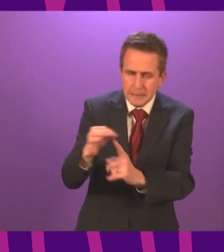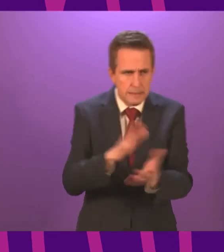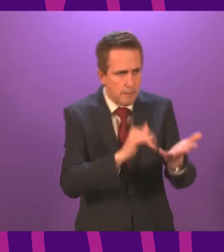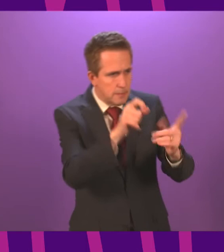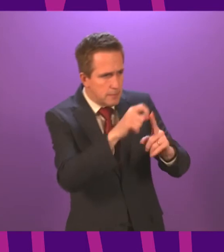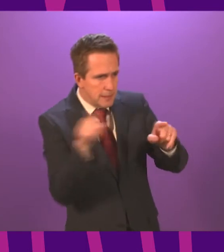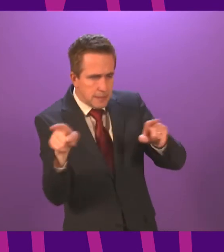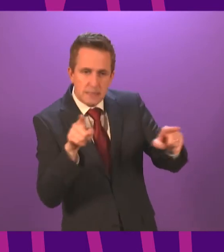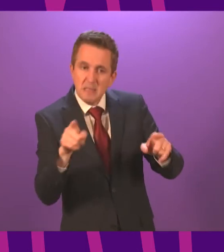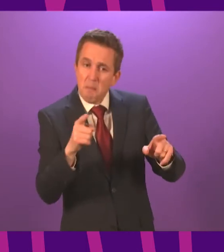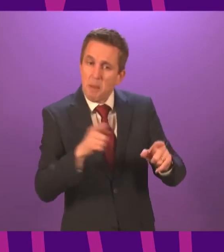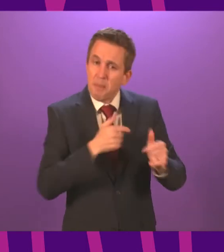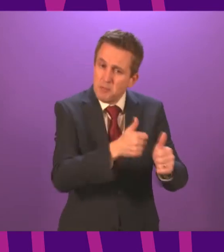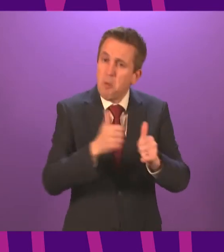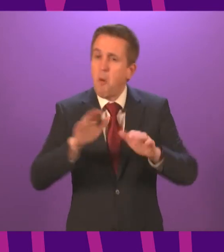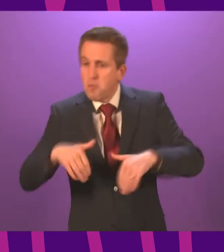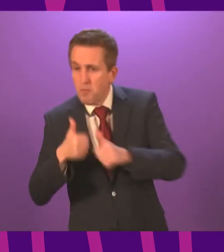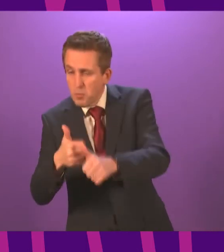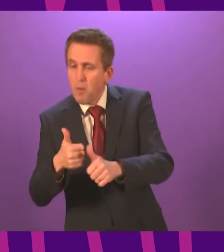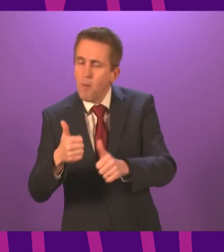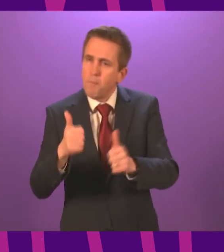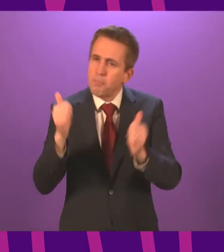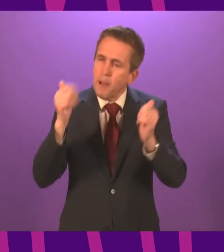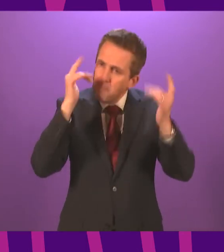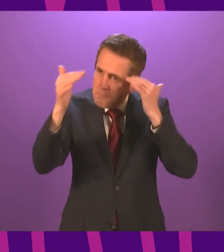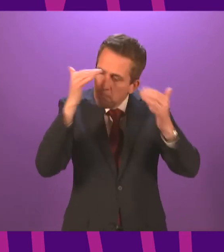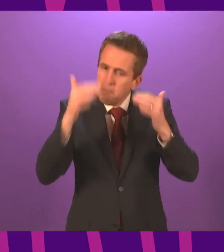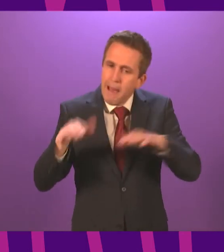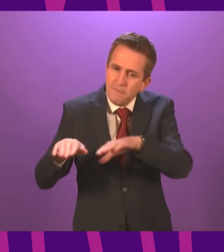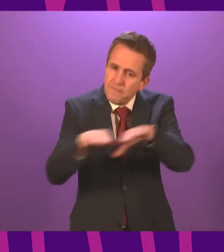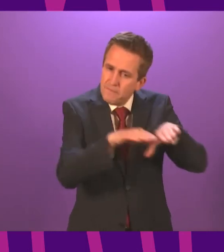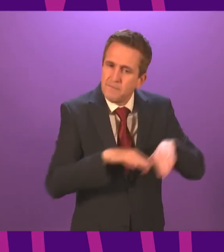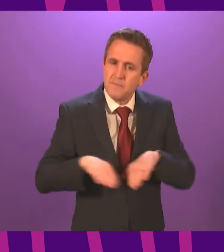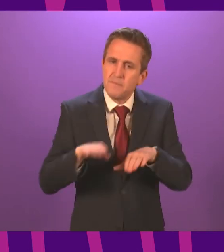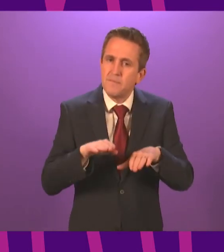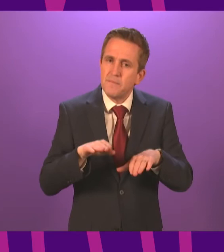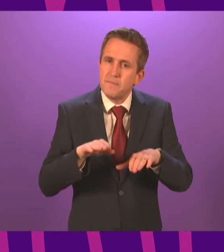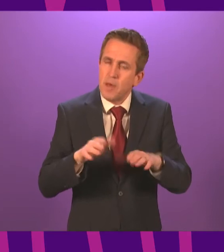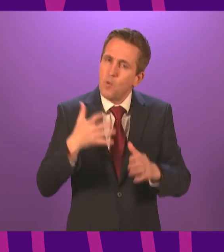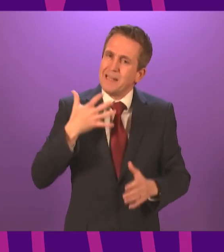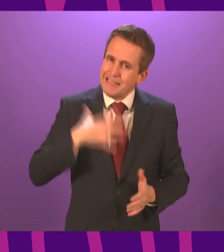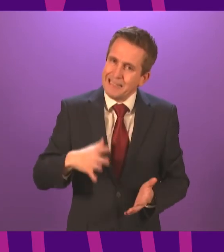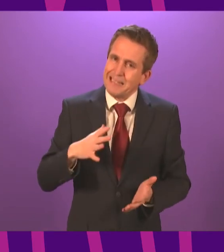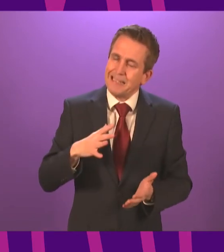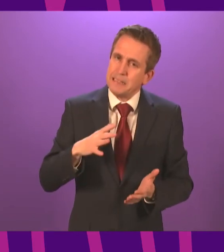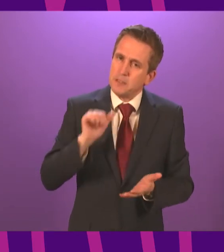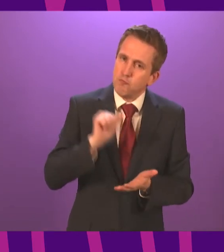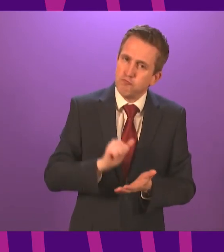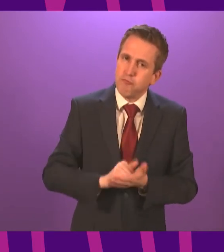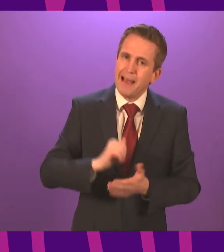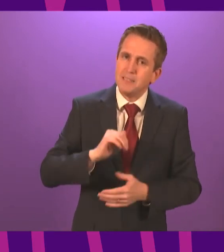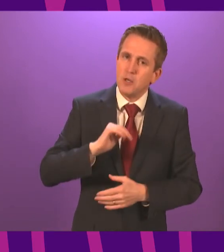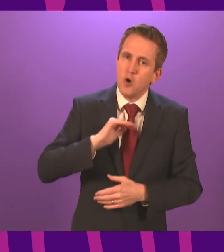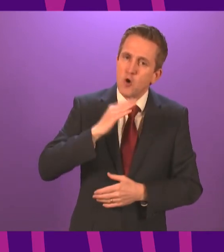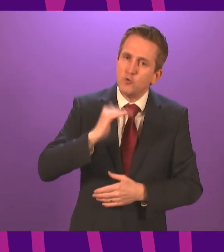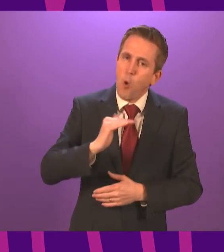have made important points that I do agree with. There's a question about tone, though, because there have been